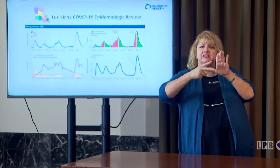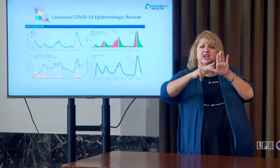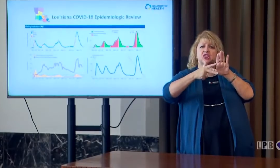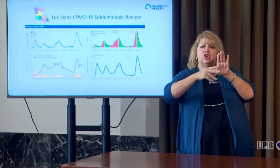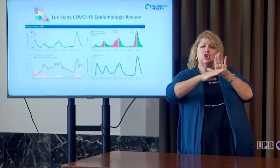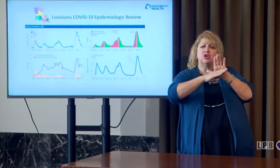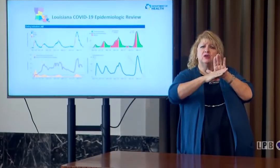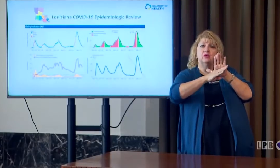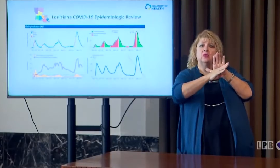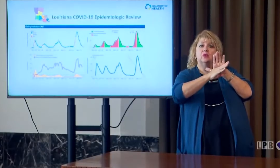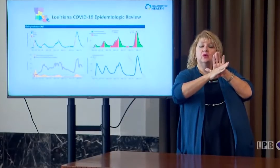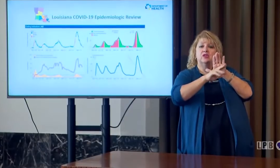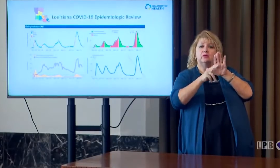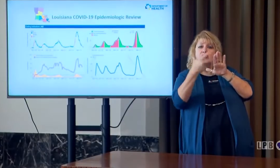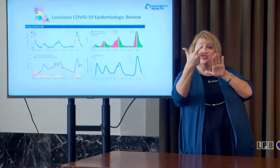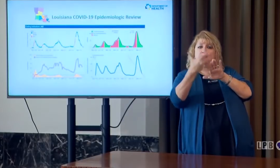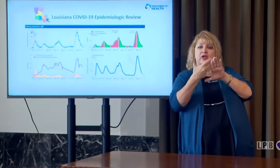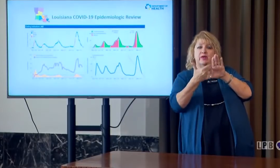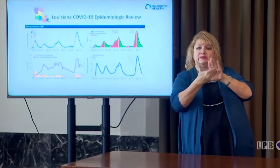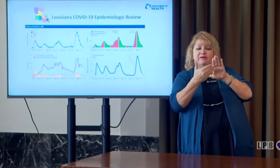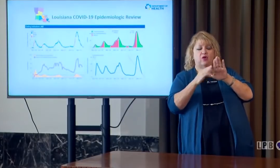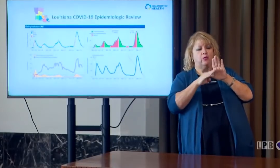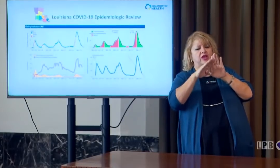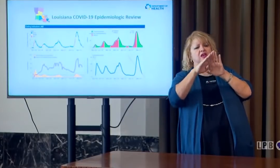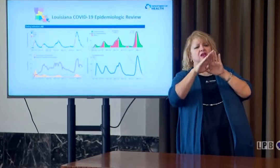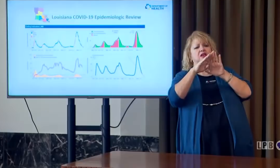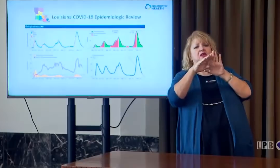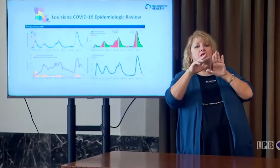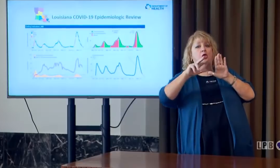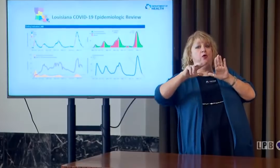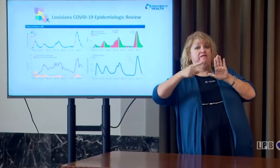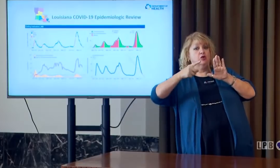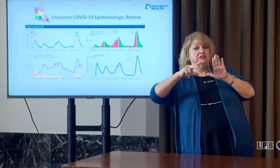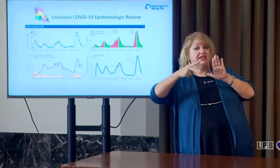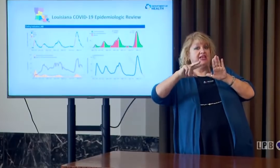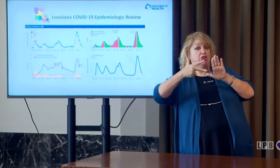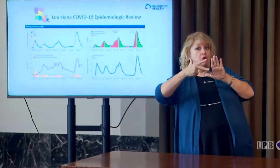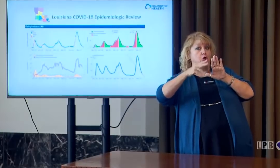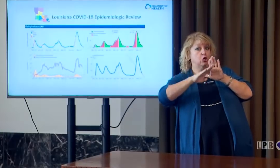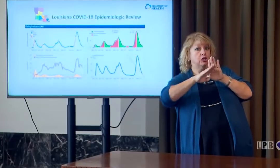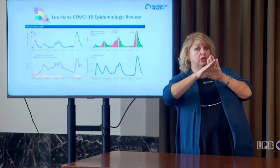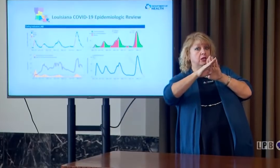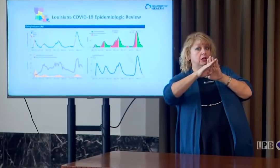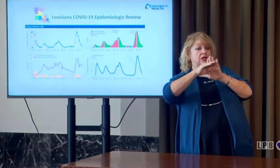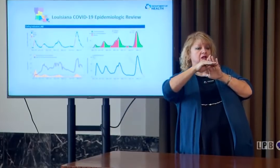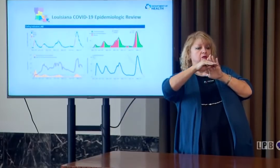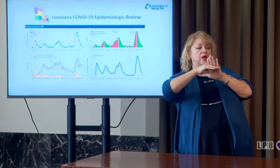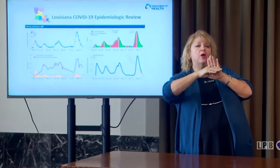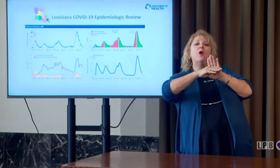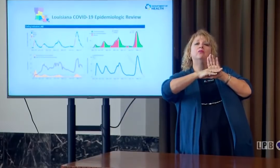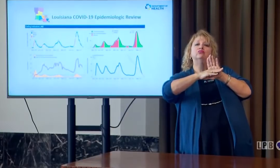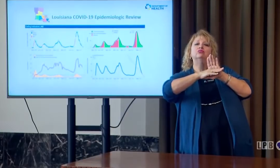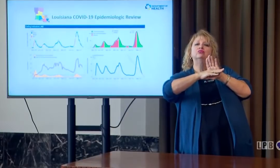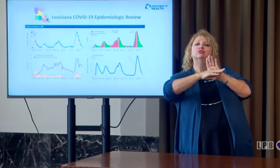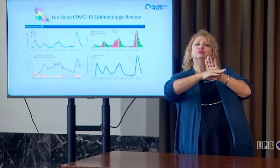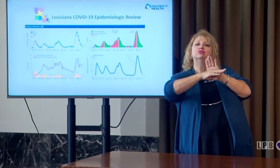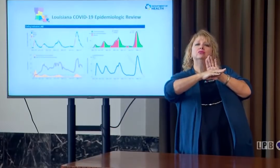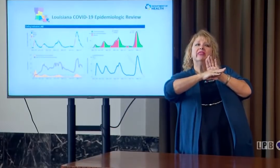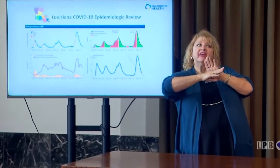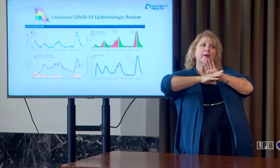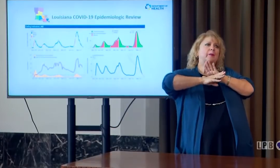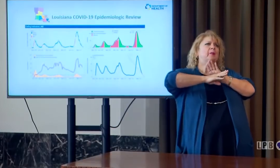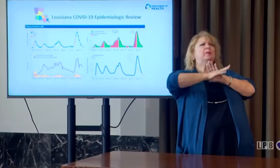period before this surge where we plateaued right around 300, 315. And that's about where we are now. So